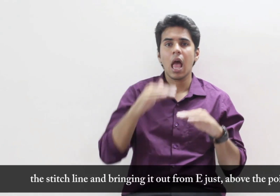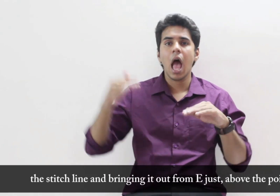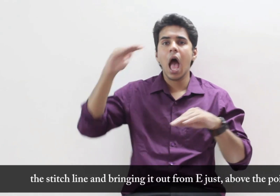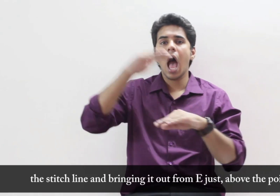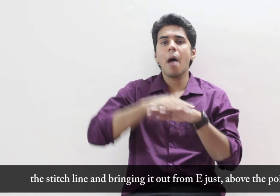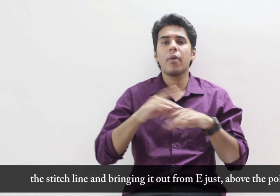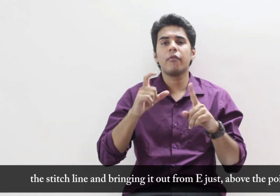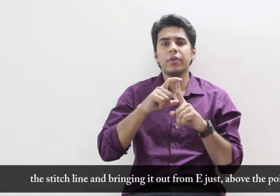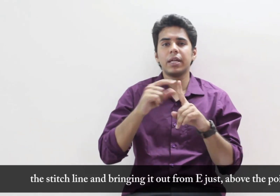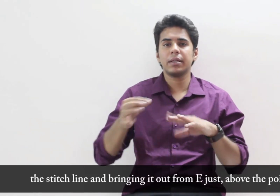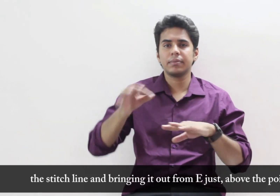point D.